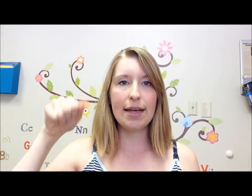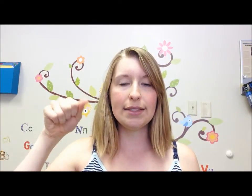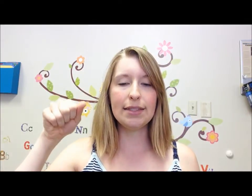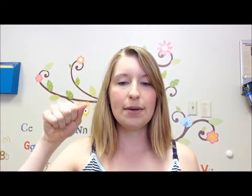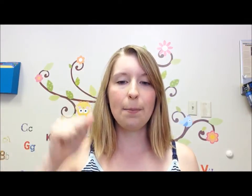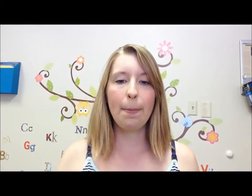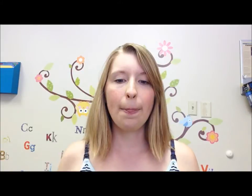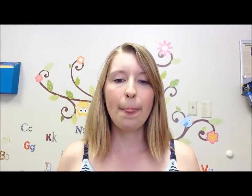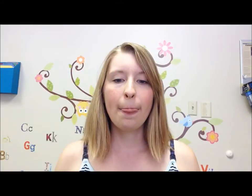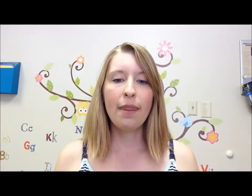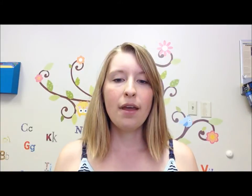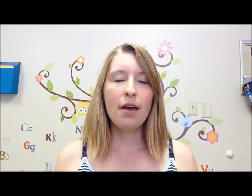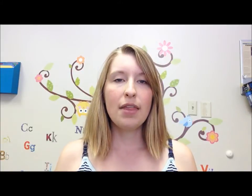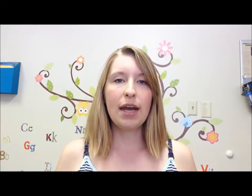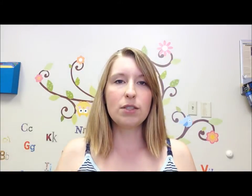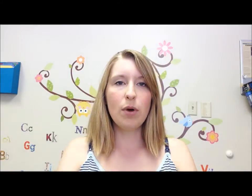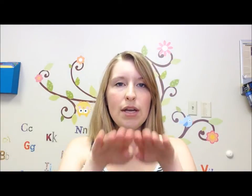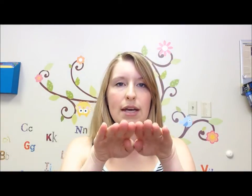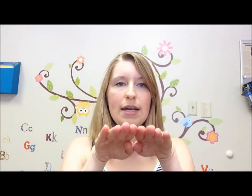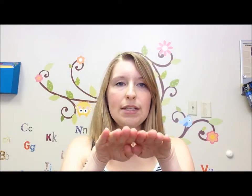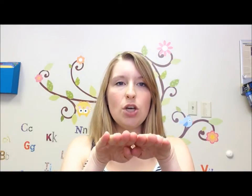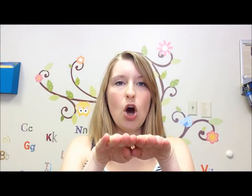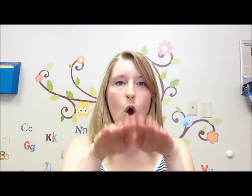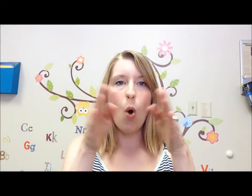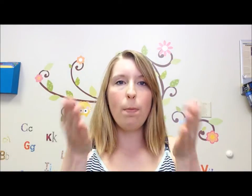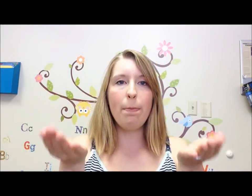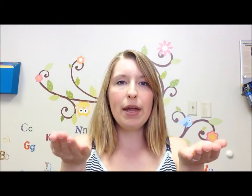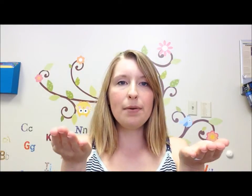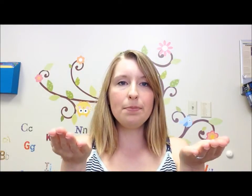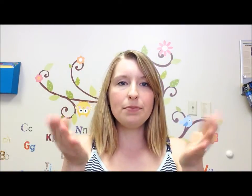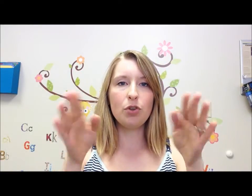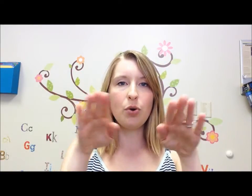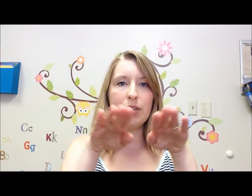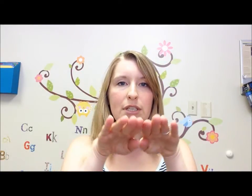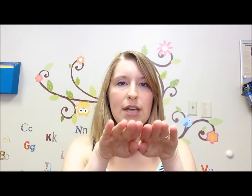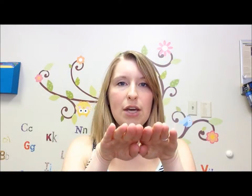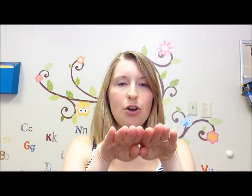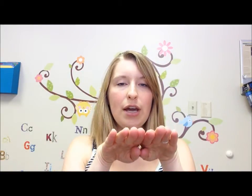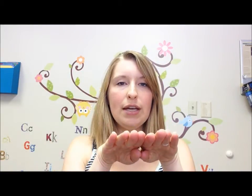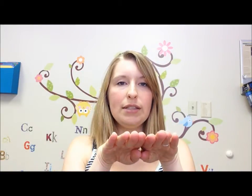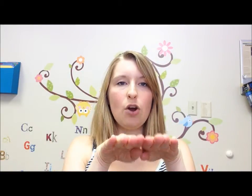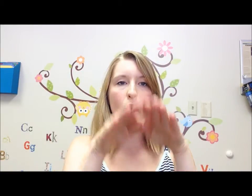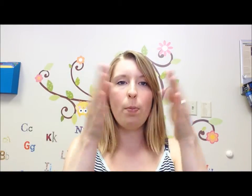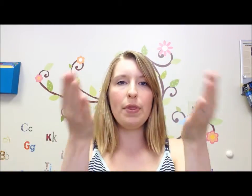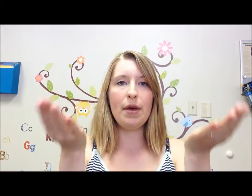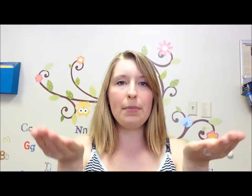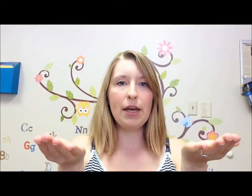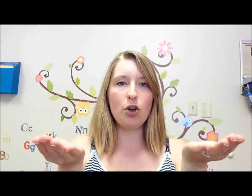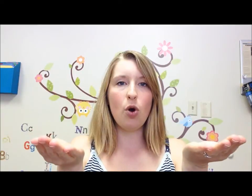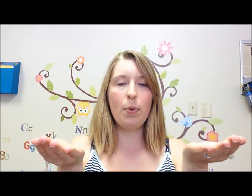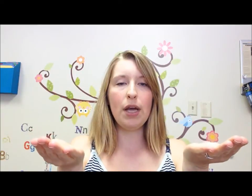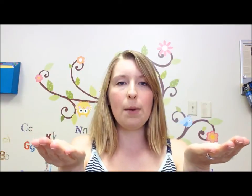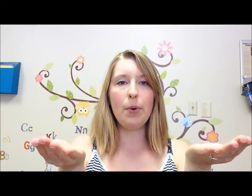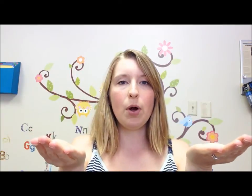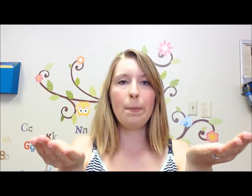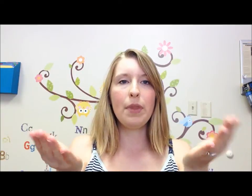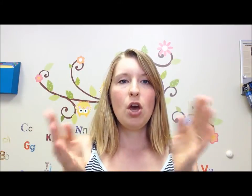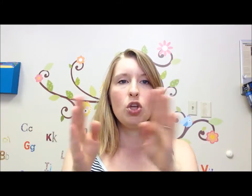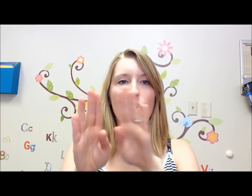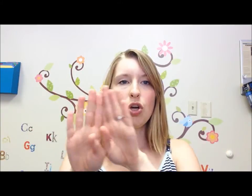yes. The next one is open. You're going to take your hands and open them like you're opening a book. You can also